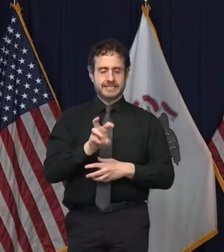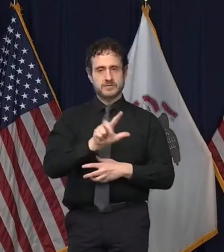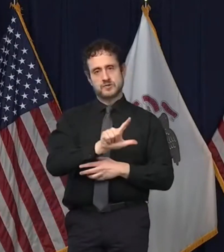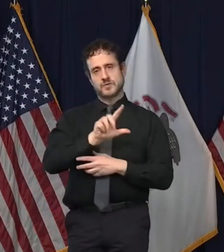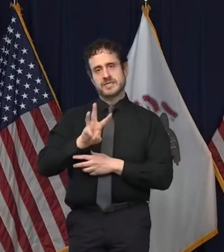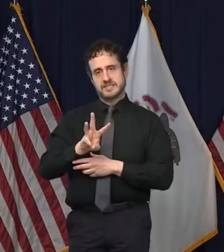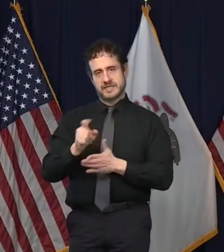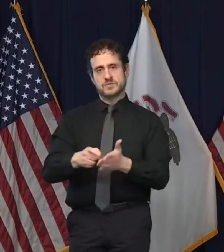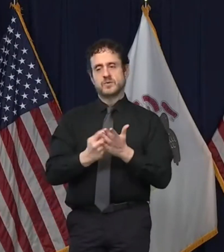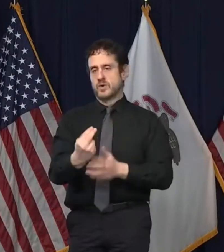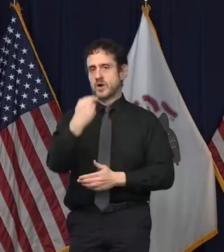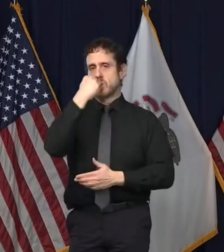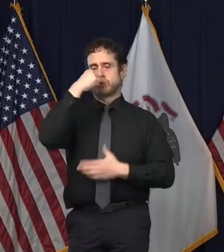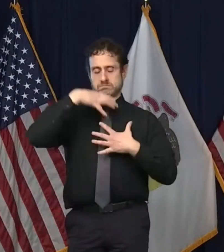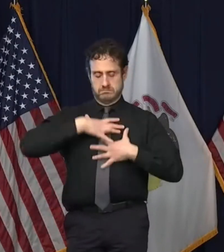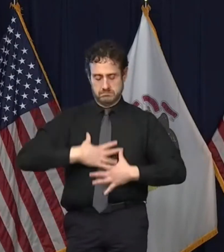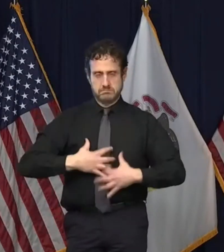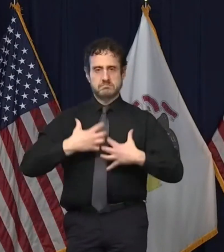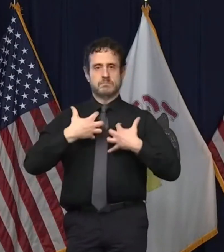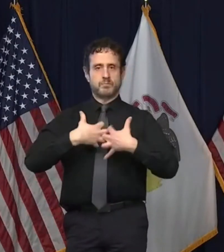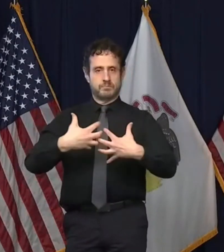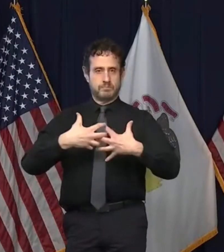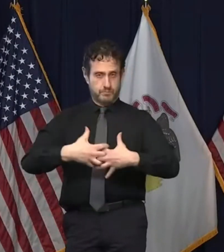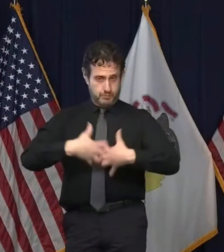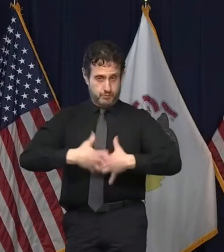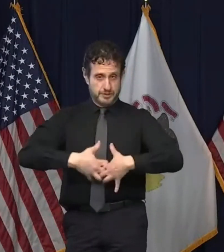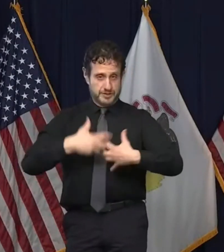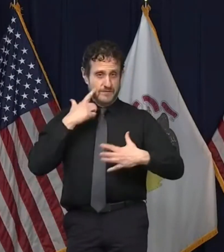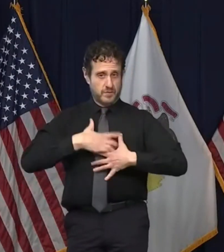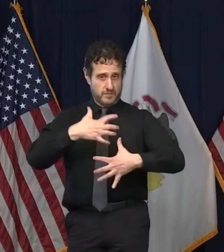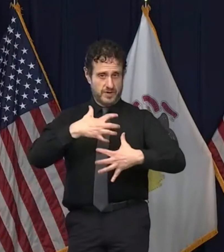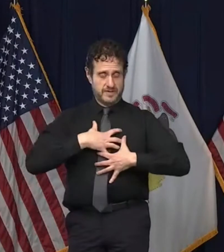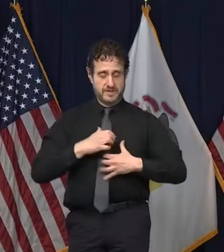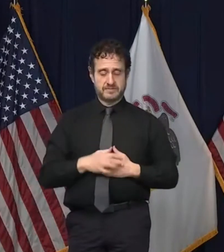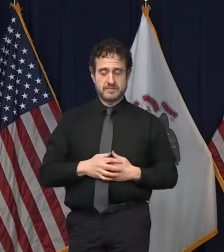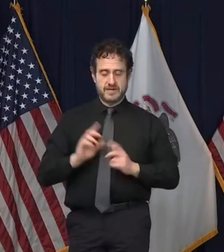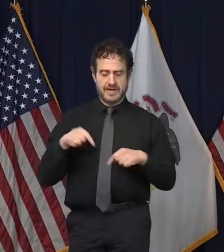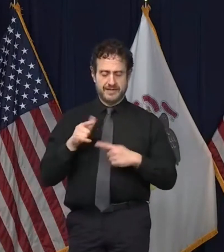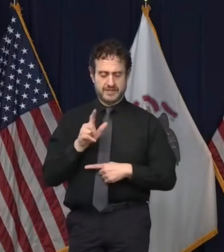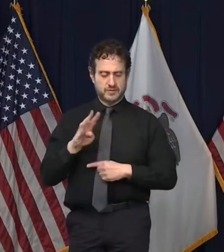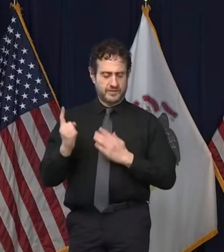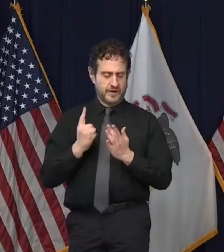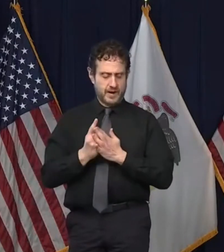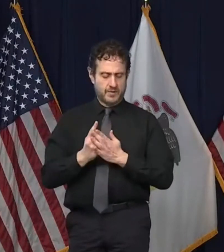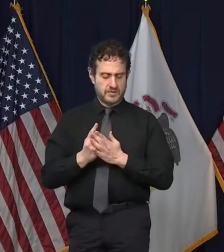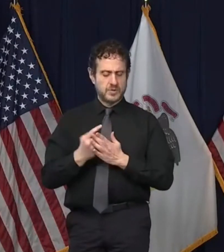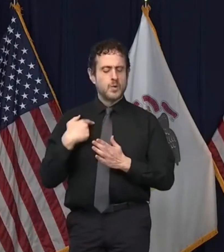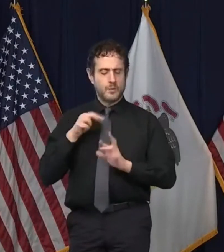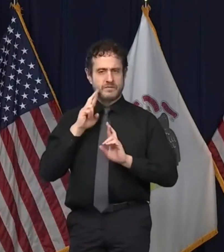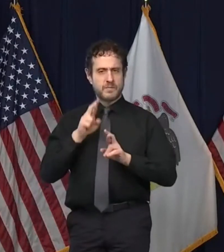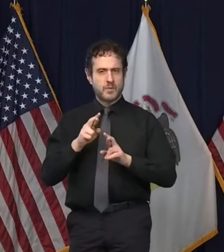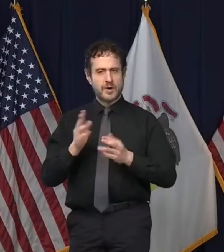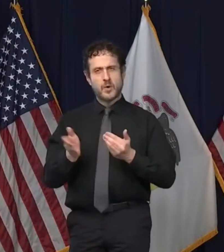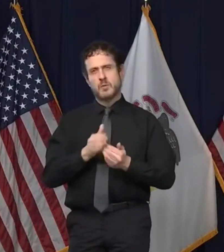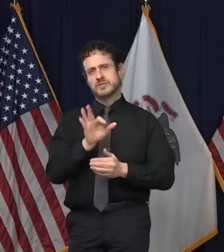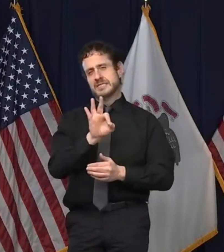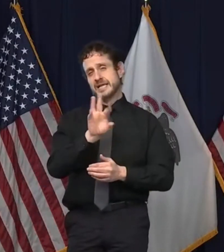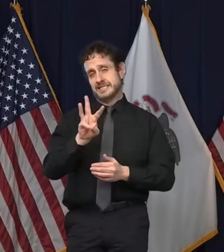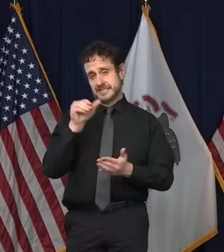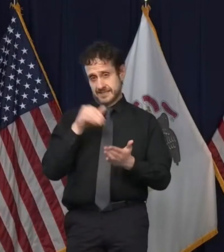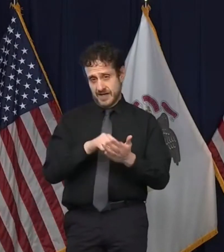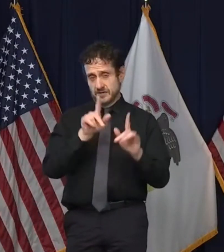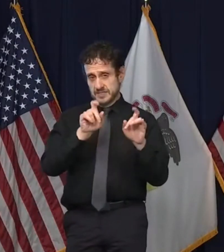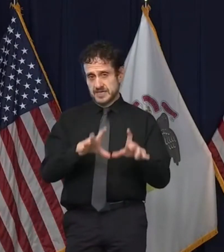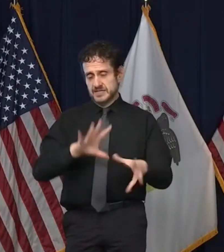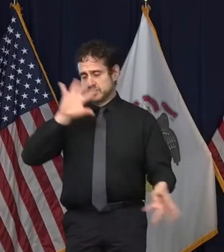626 were on ventilators. In the last 24 hours, almost 96,000 tests have been reported for a total of more